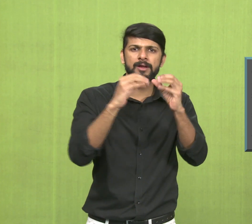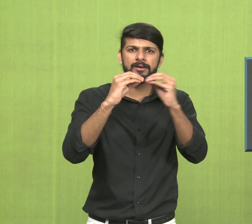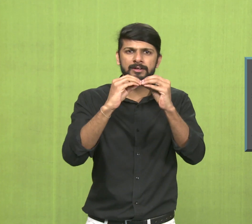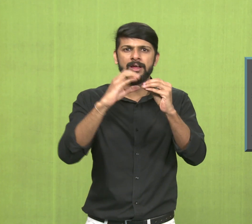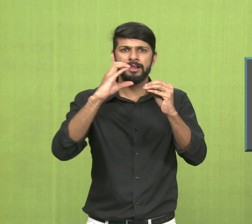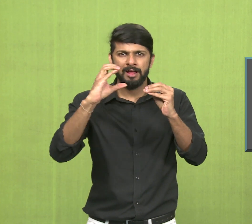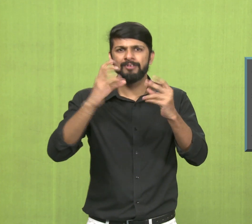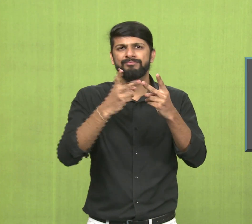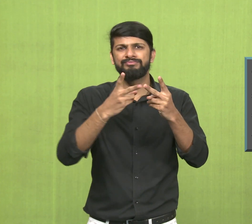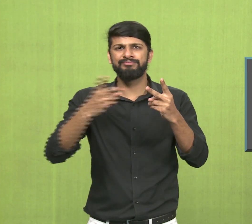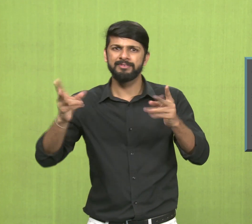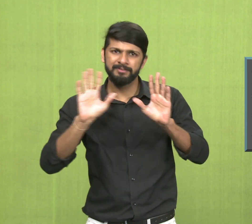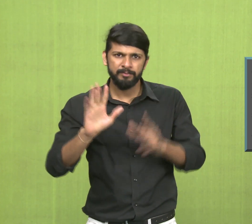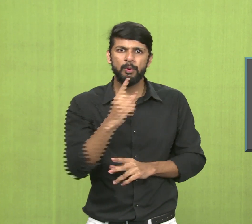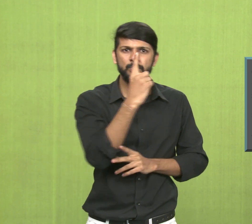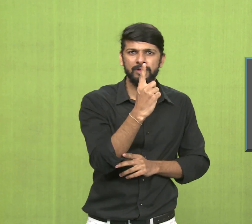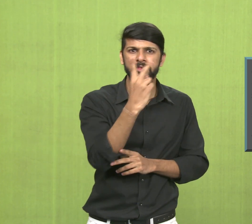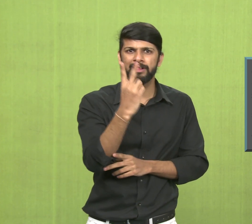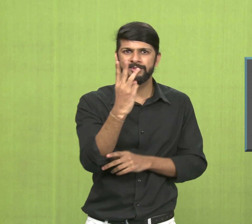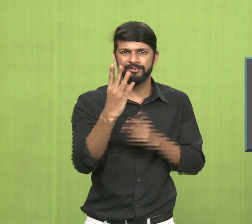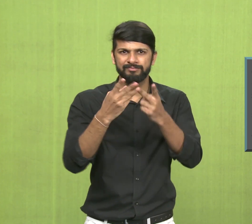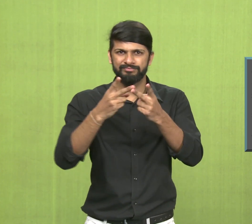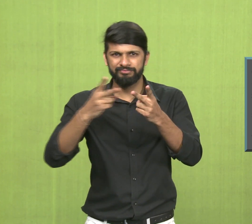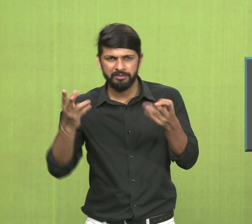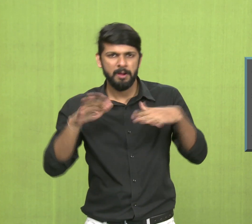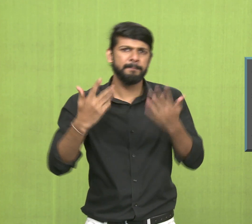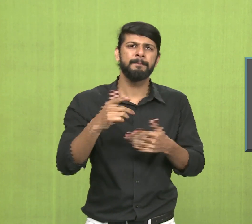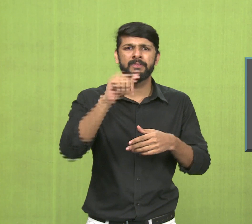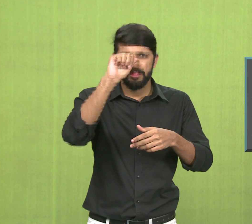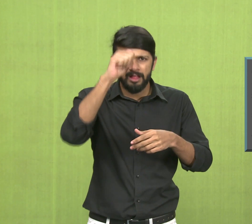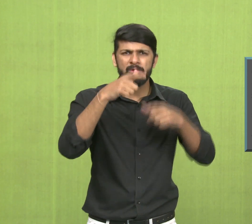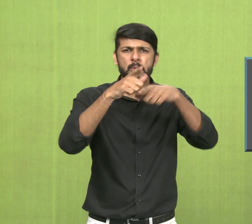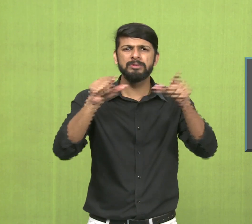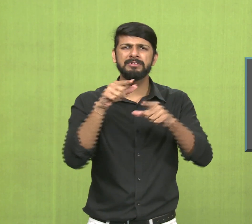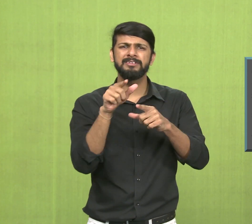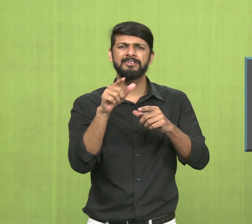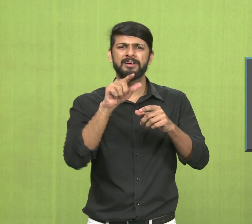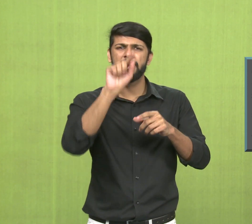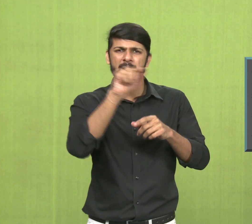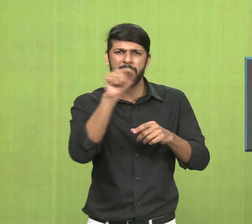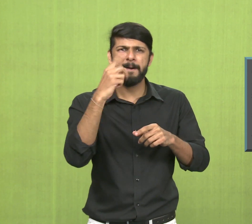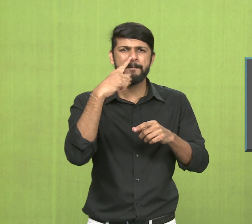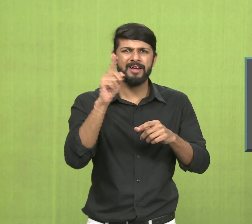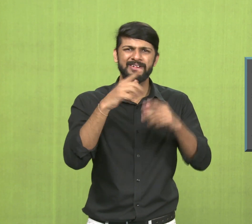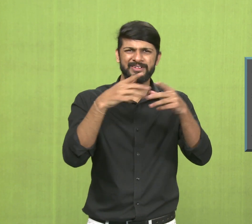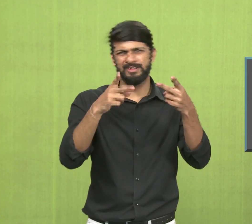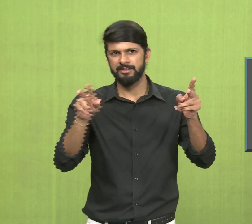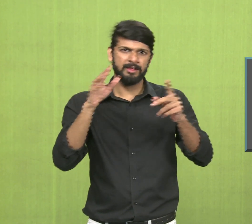Which vegetable is used for making blocks for printing letters and